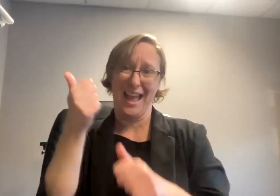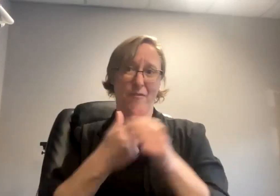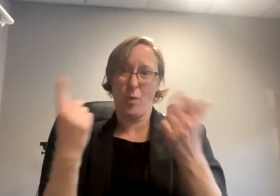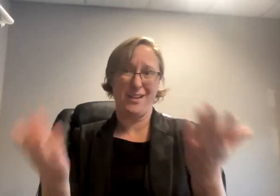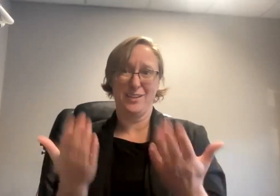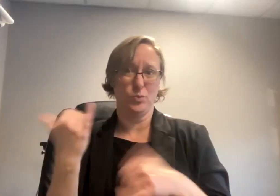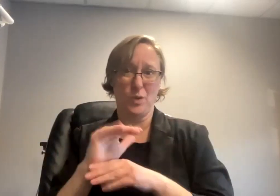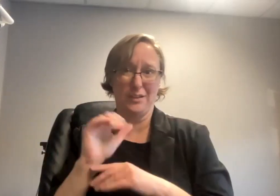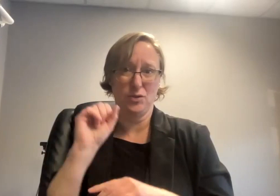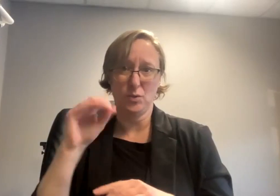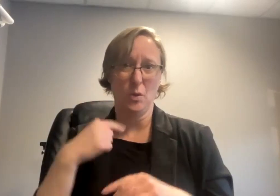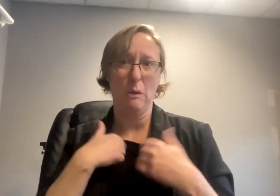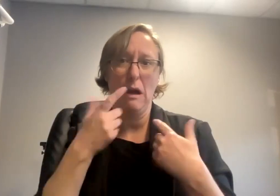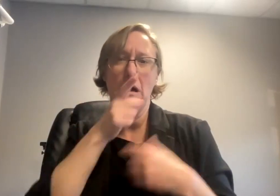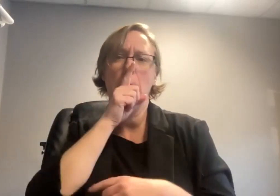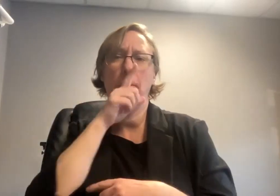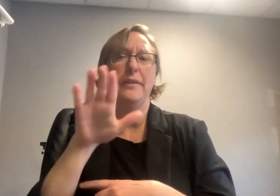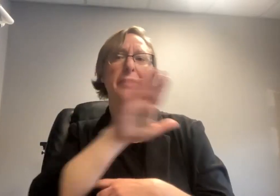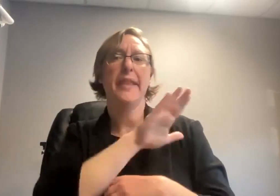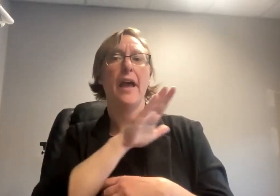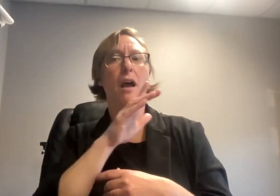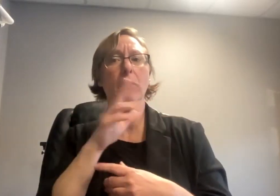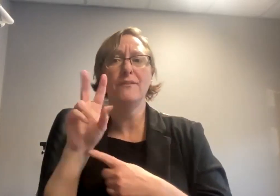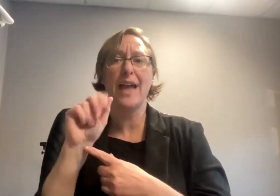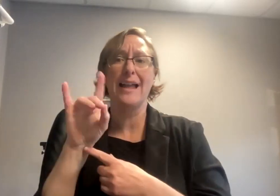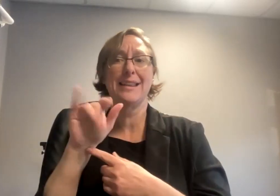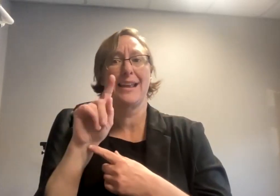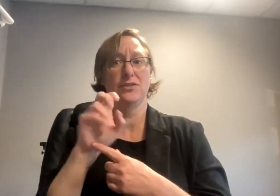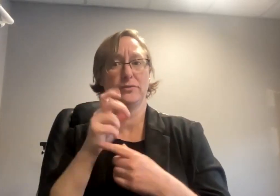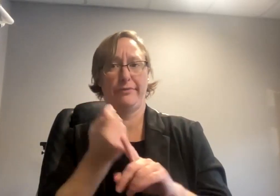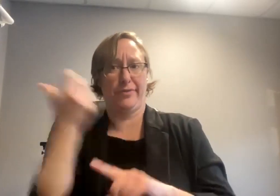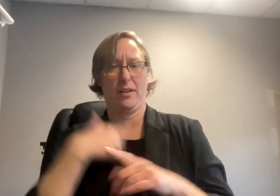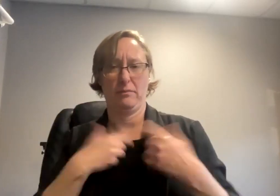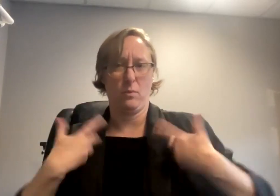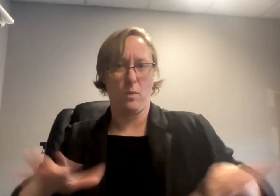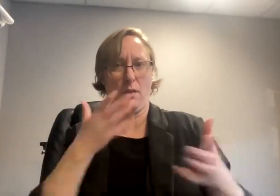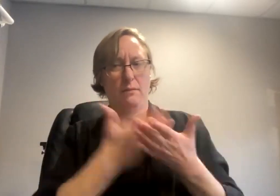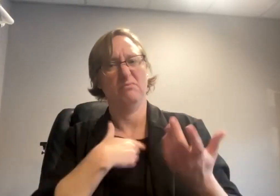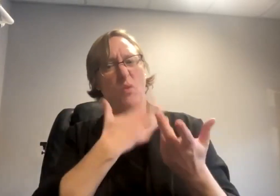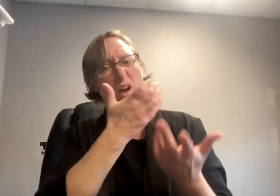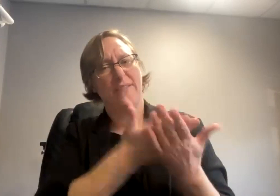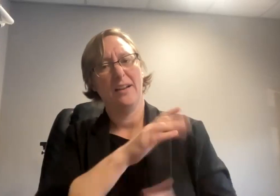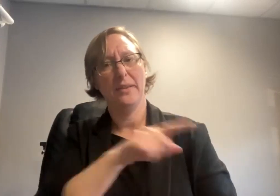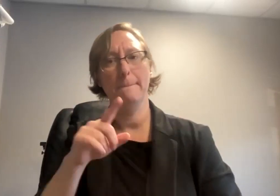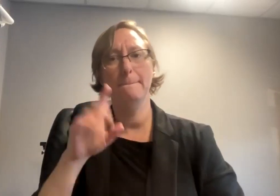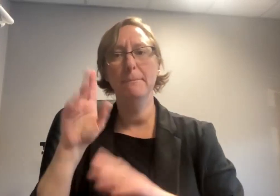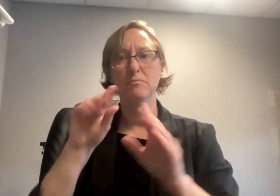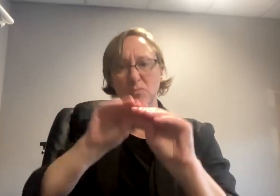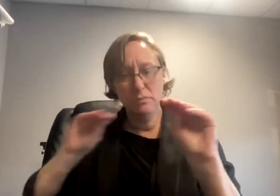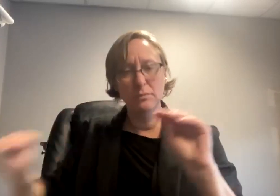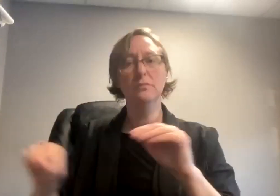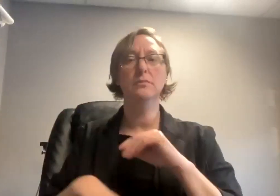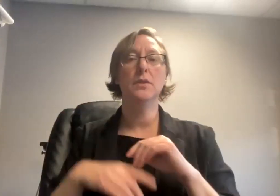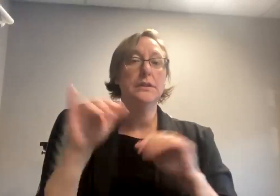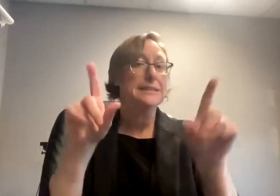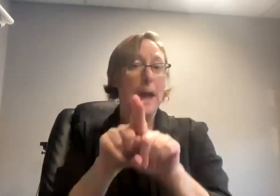There could be some misunderstandings, some misinterpretations. So tonight, I just want to validate the